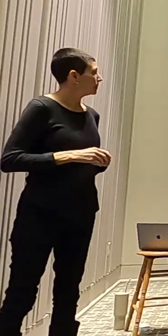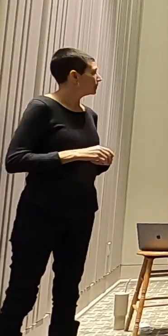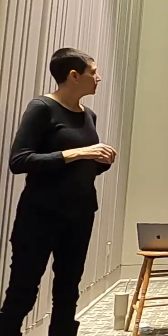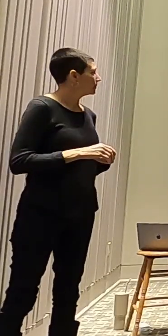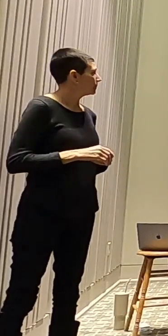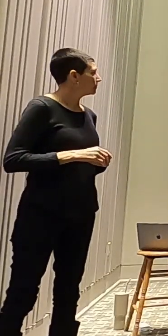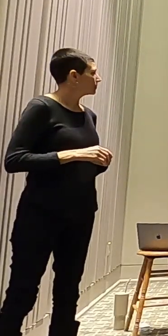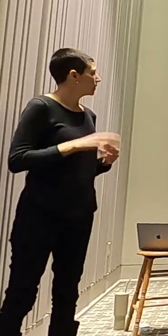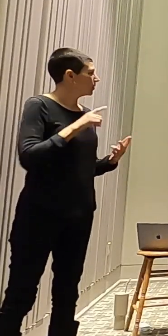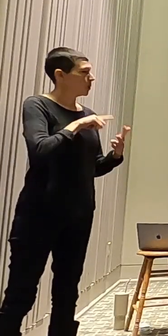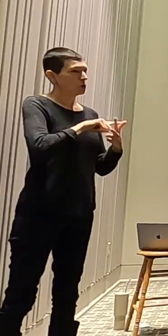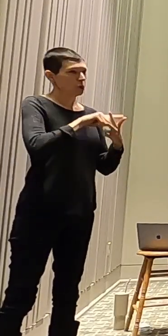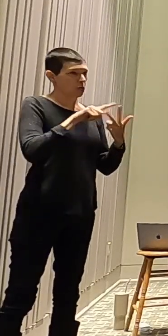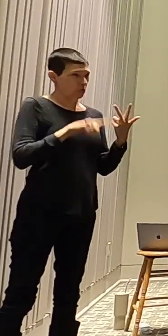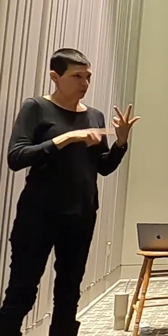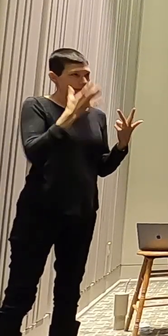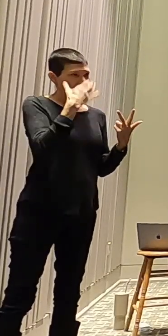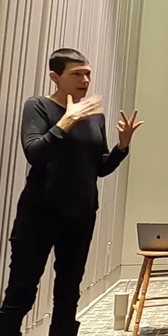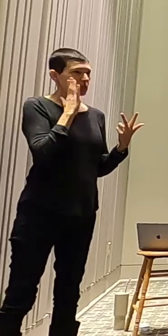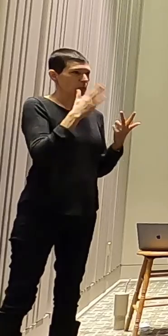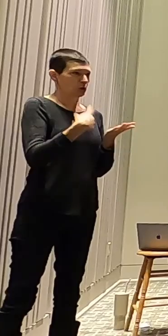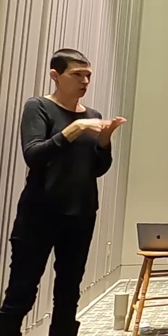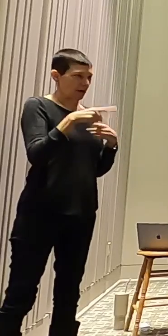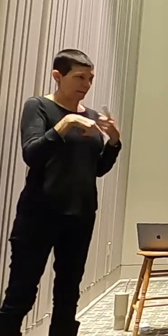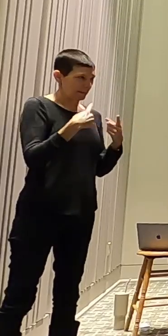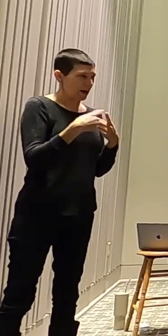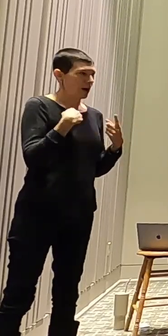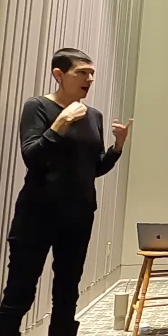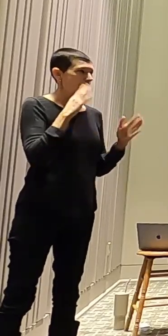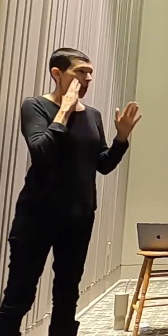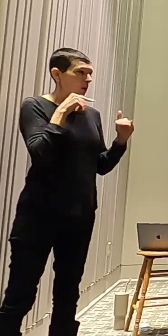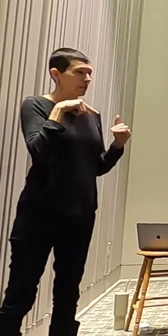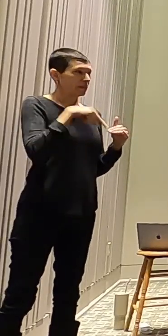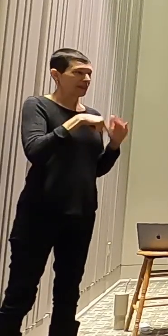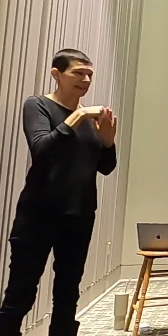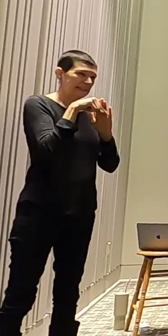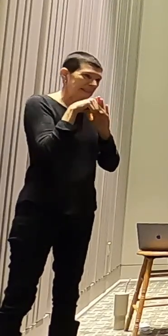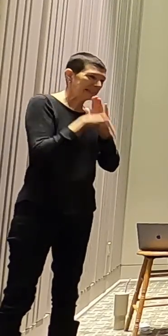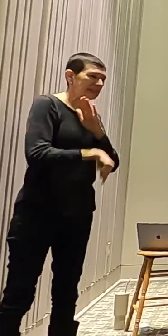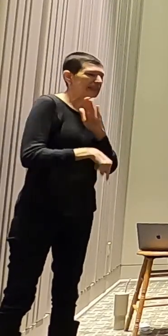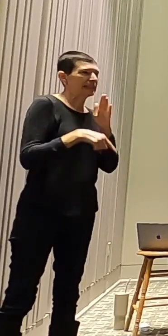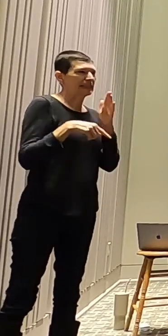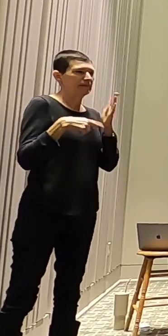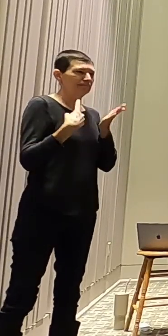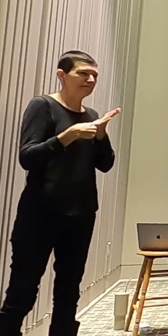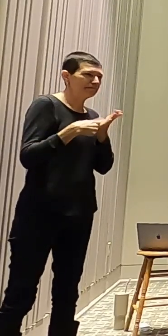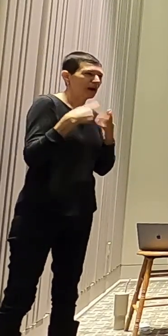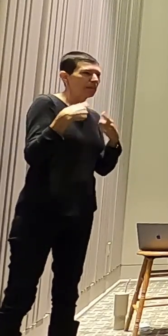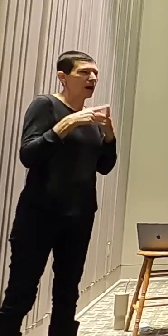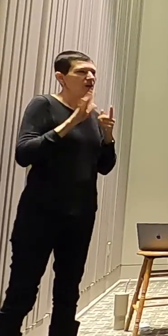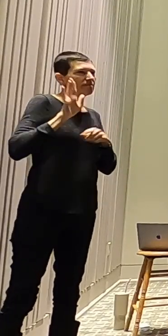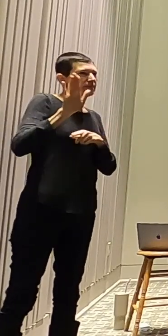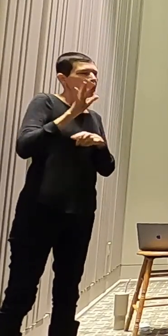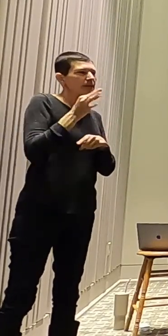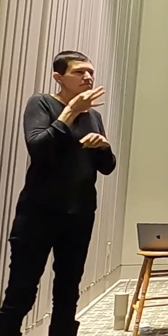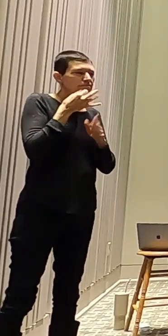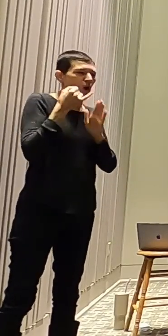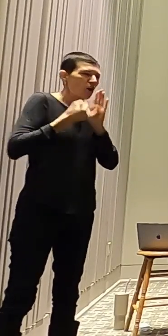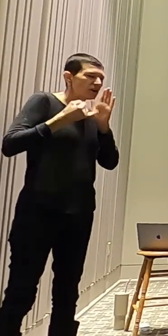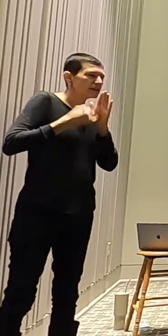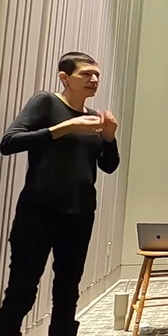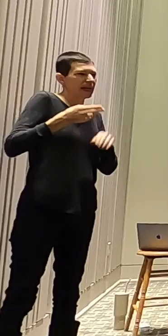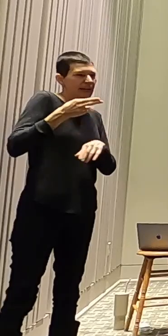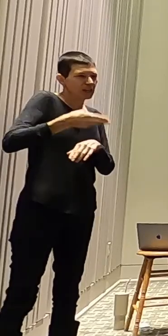So those are our 3 masks that we're going to talk about. I hope that this deep dive into the artistry, history, and